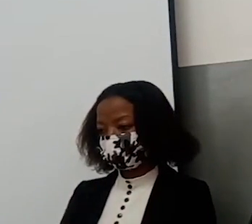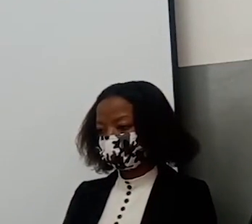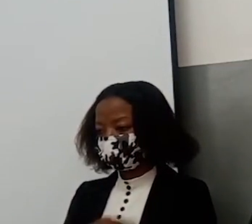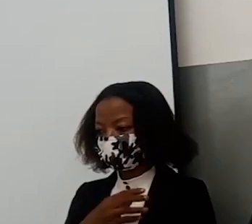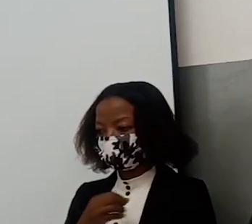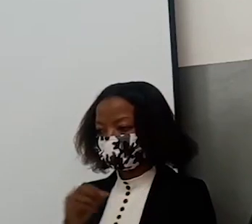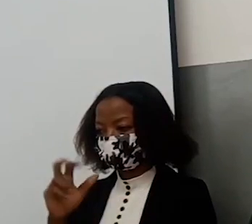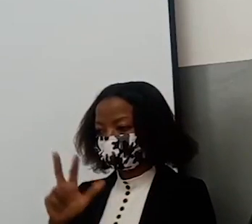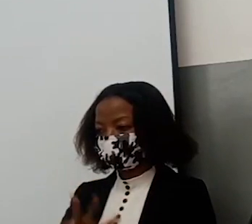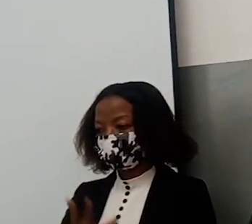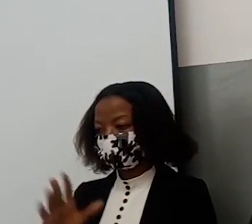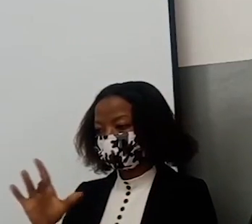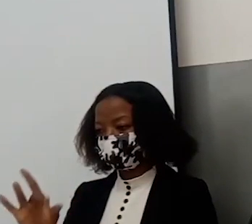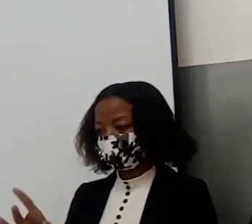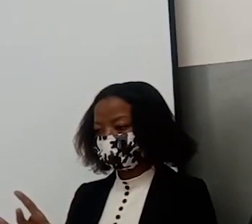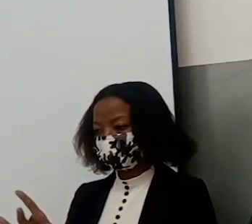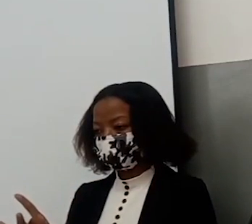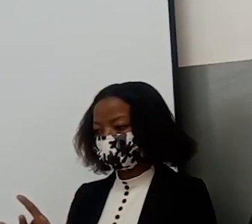238